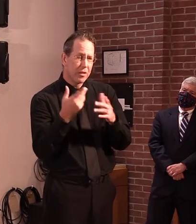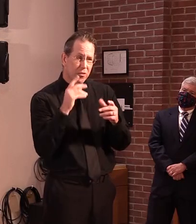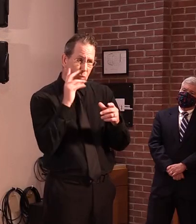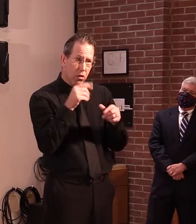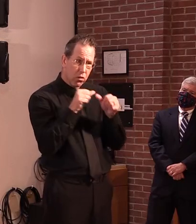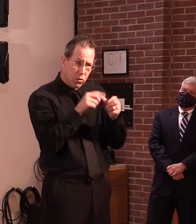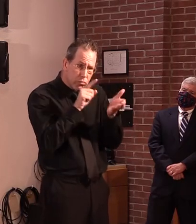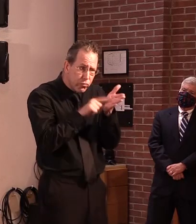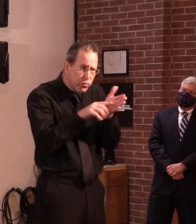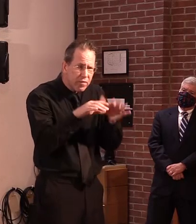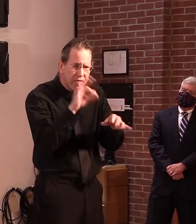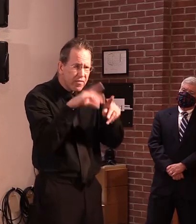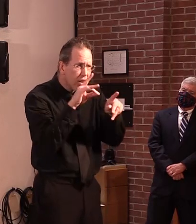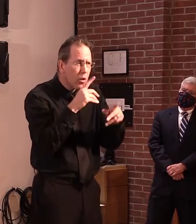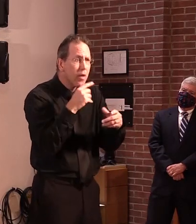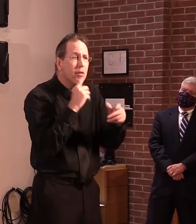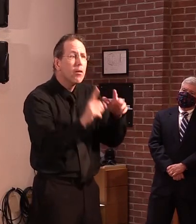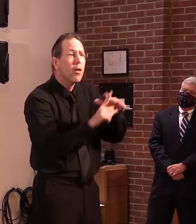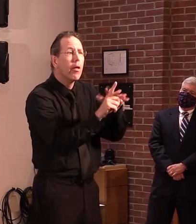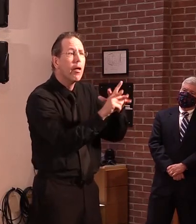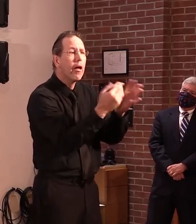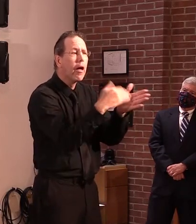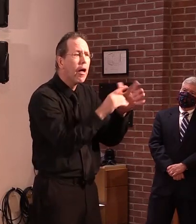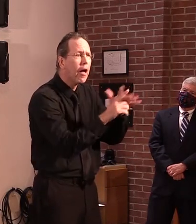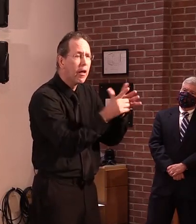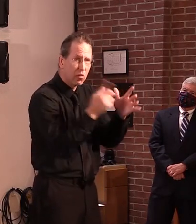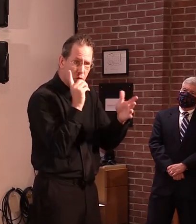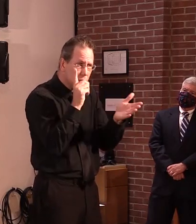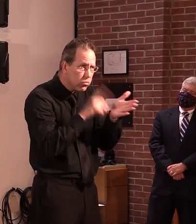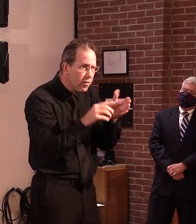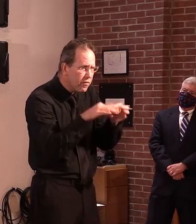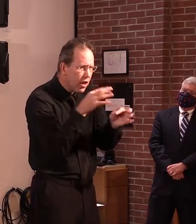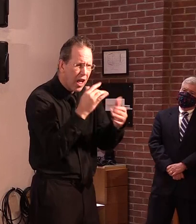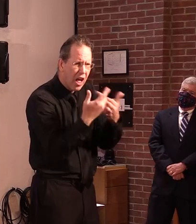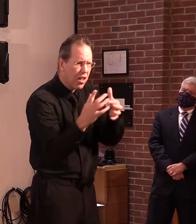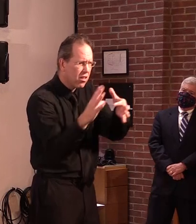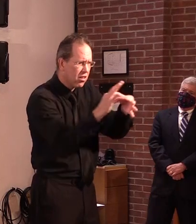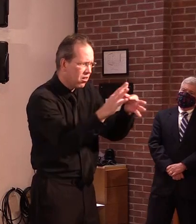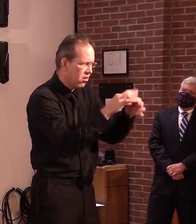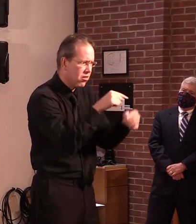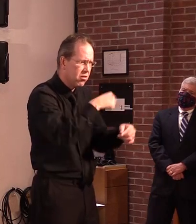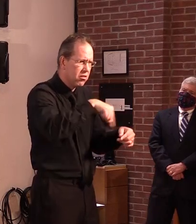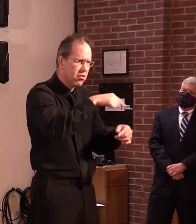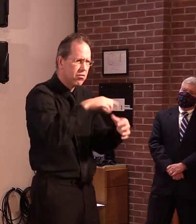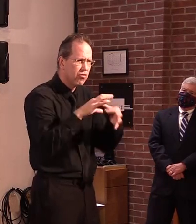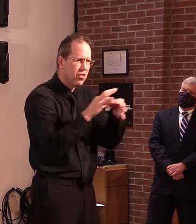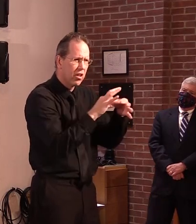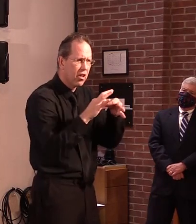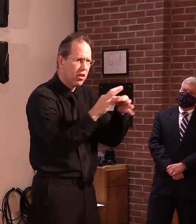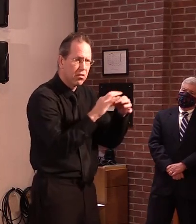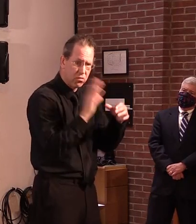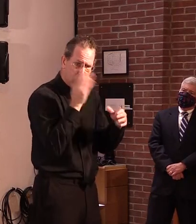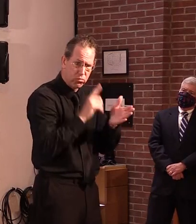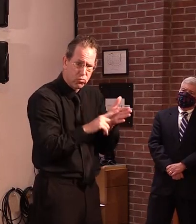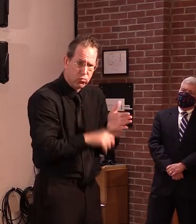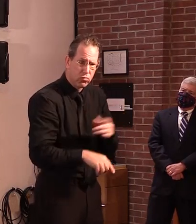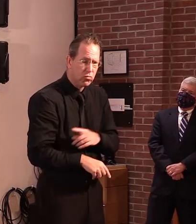at the same time, I do need to let you know that over the course of 6 months, we do occasionally